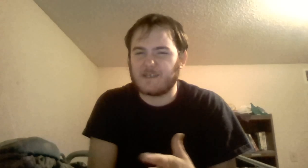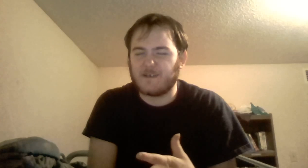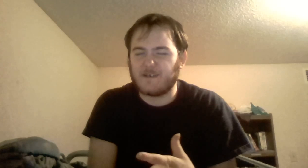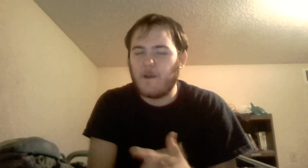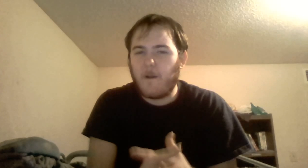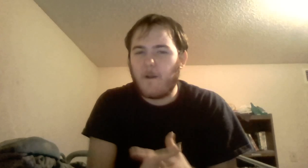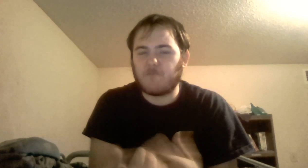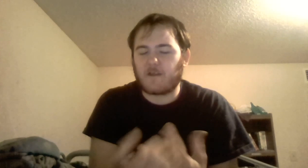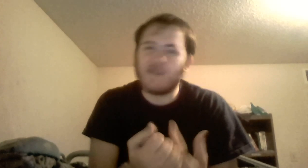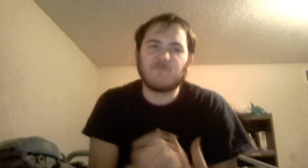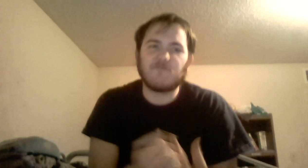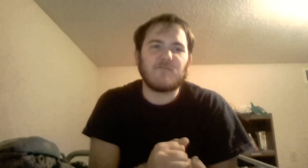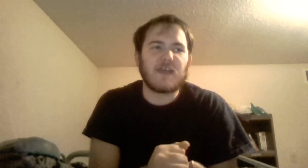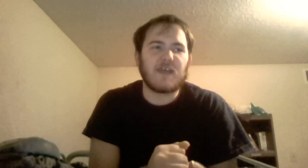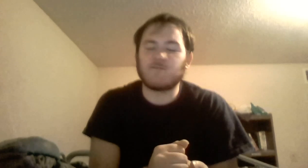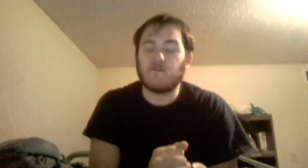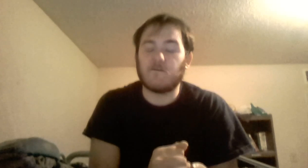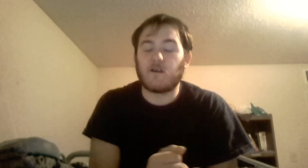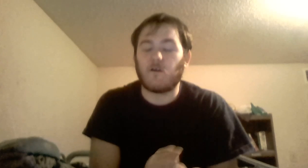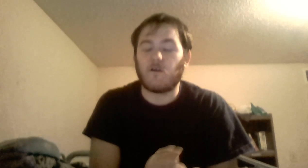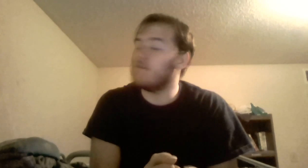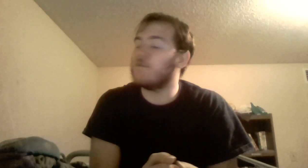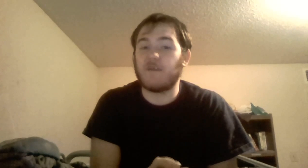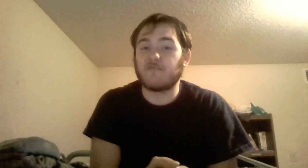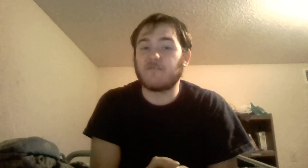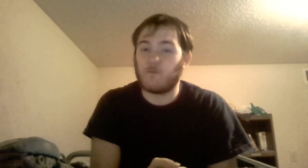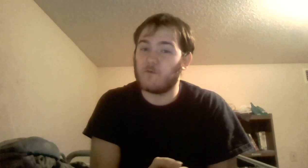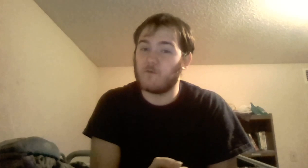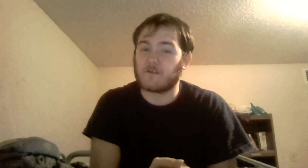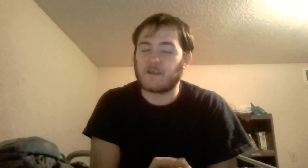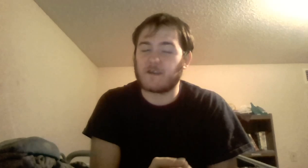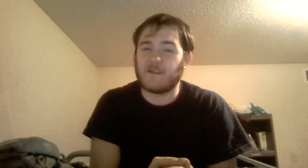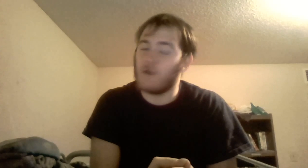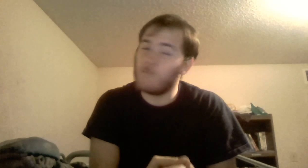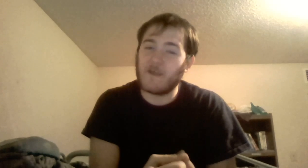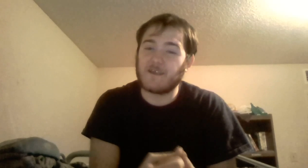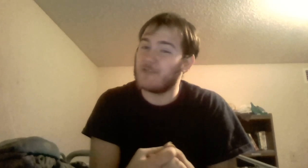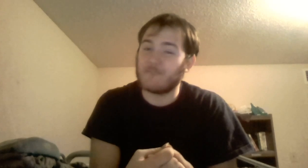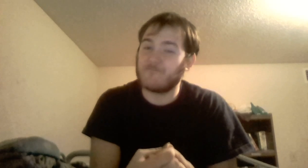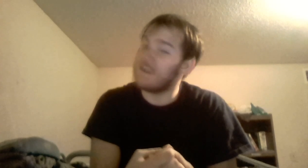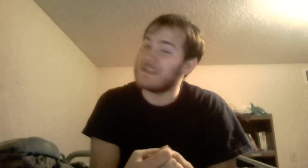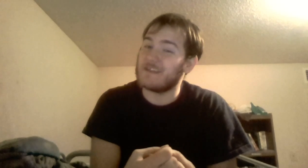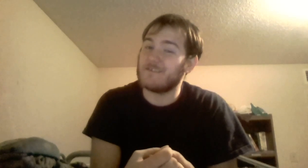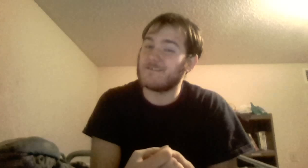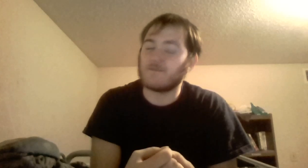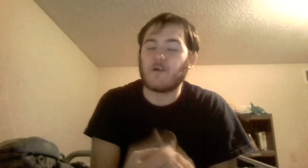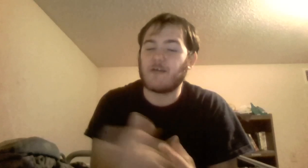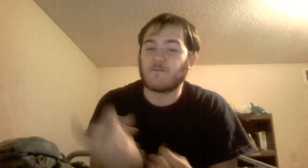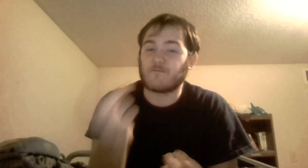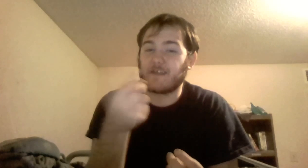next week, we have something called Will, it's a Pet Shopper Horror, and I hope that isn't what I think it is, or I'll have a rant,